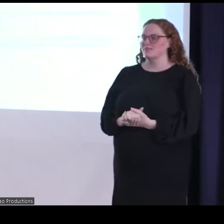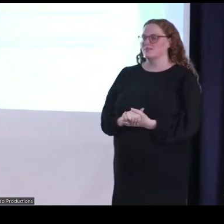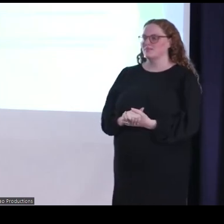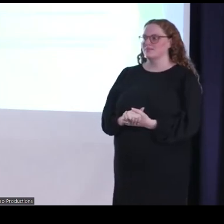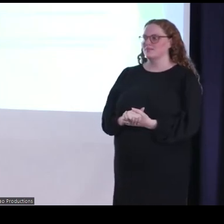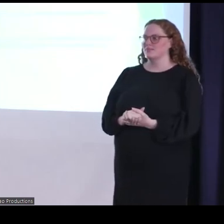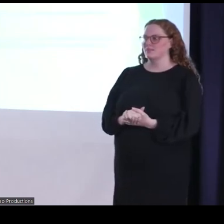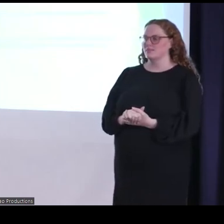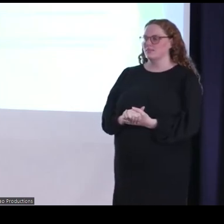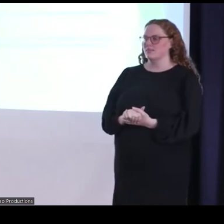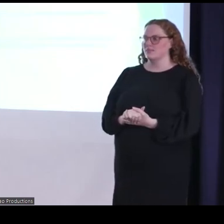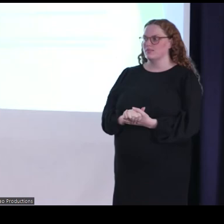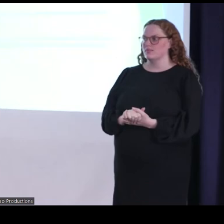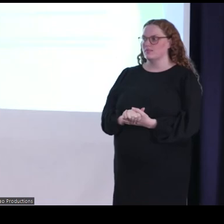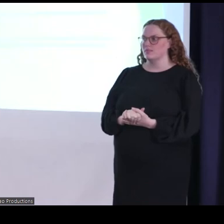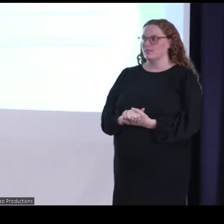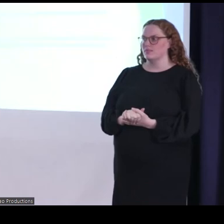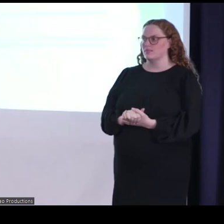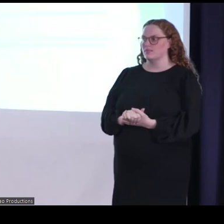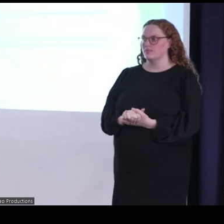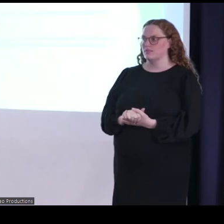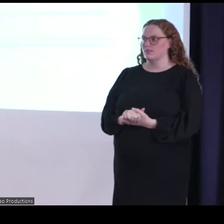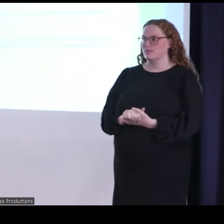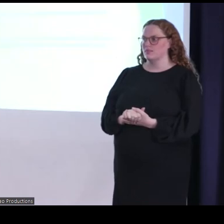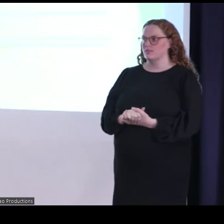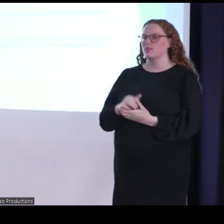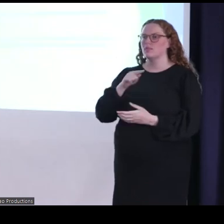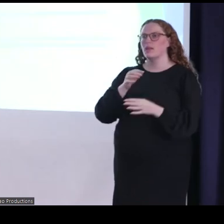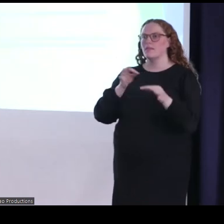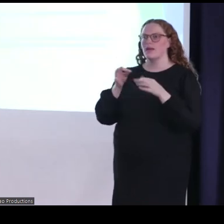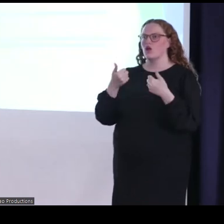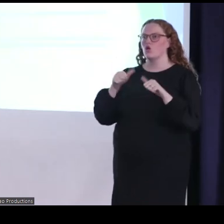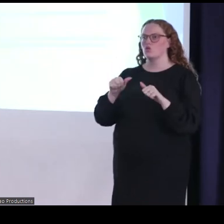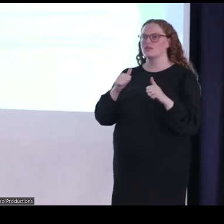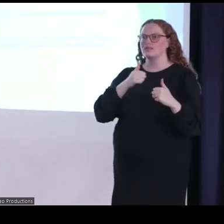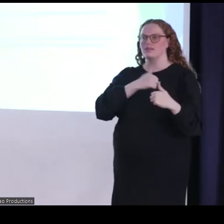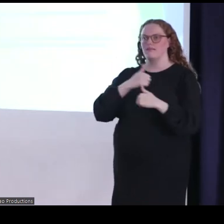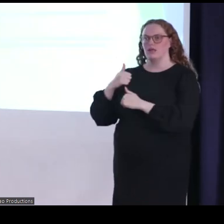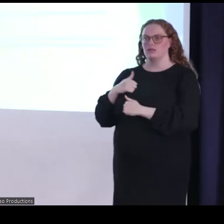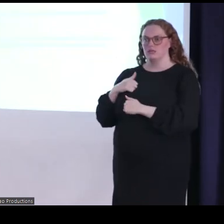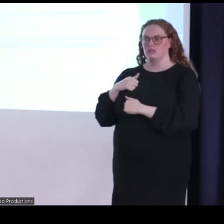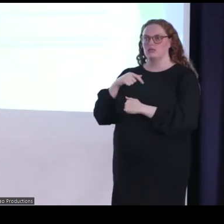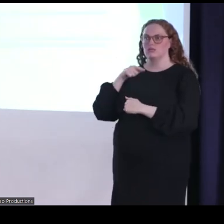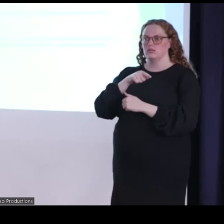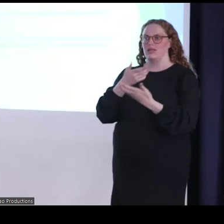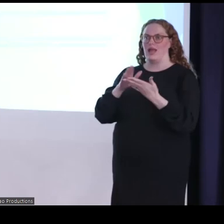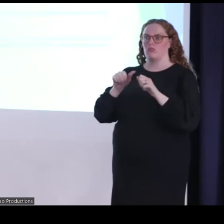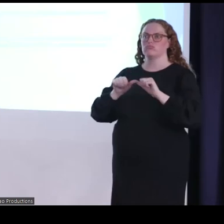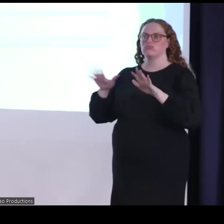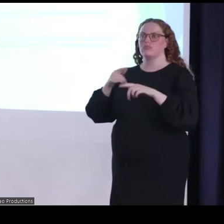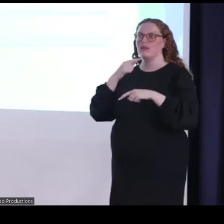You're planning to use the defence as your means of getting the information out